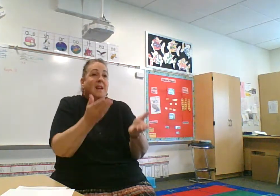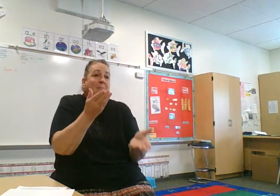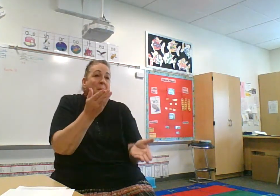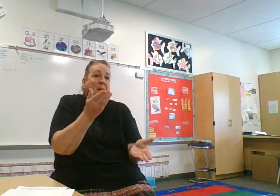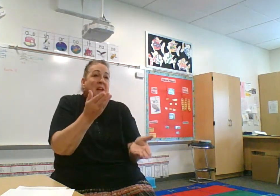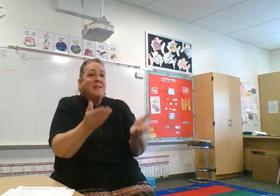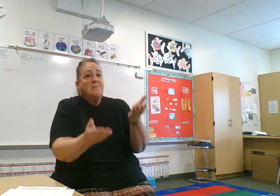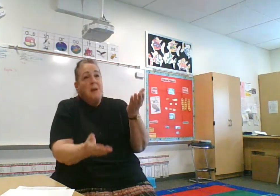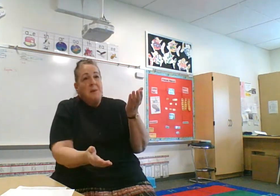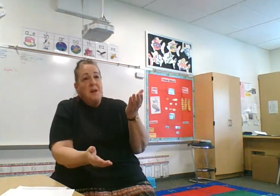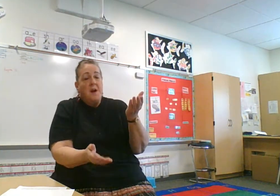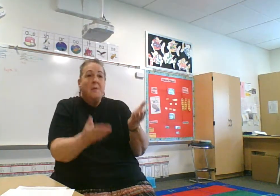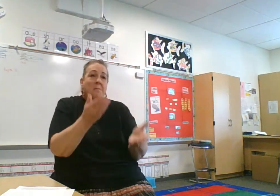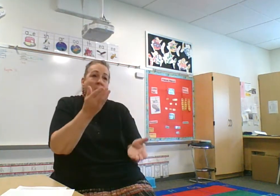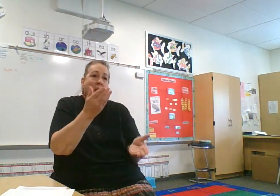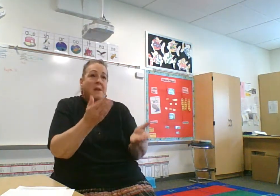maybe yes, maybe no. May.